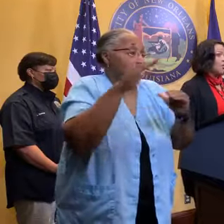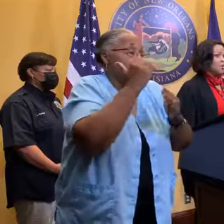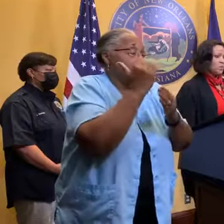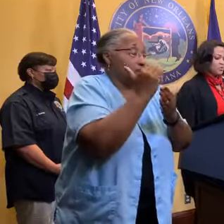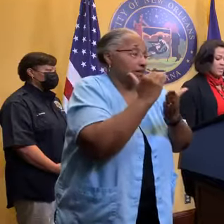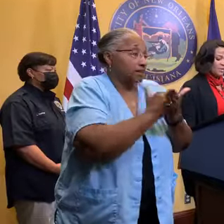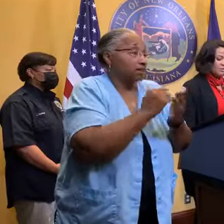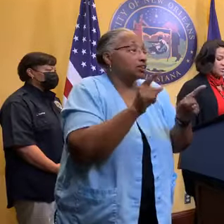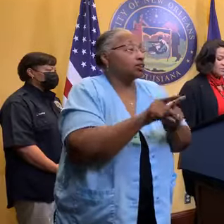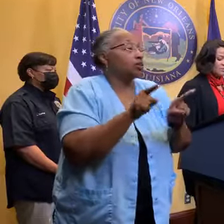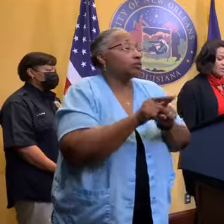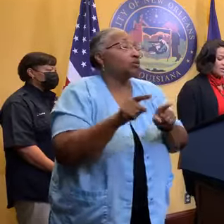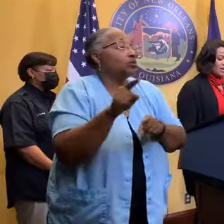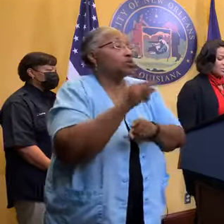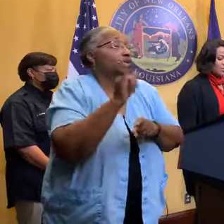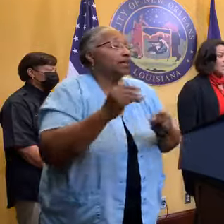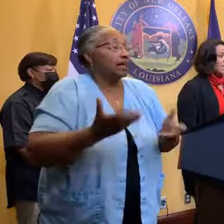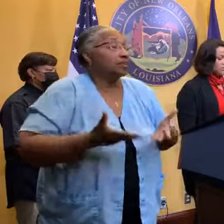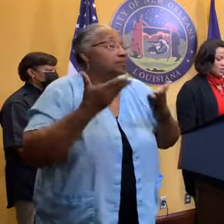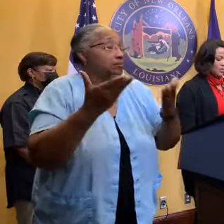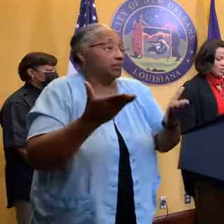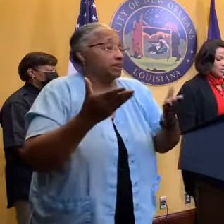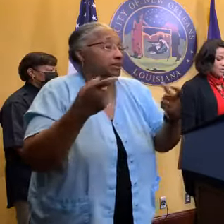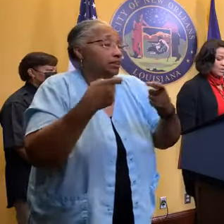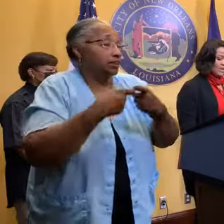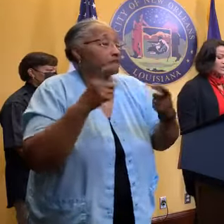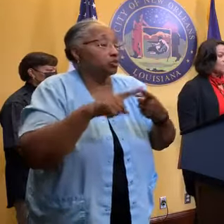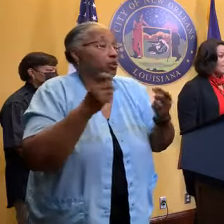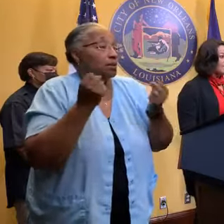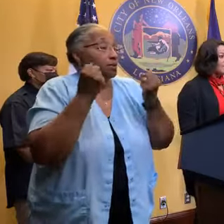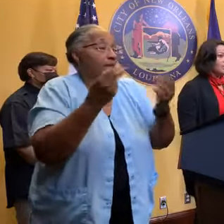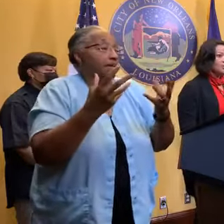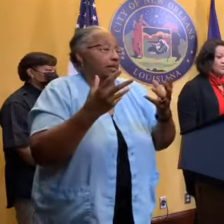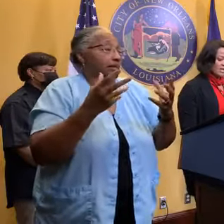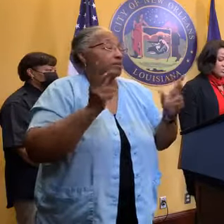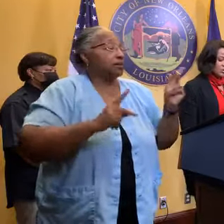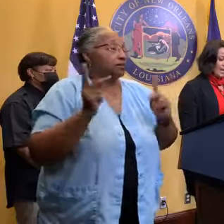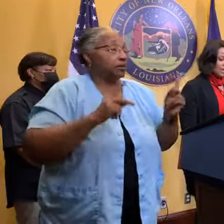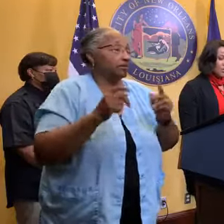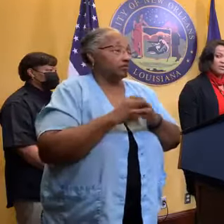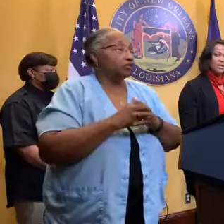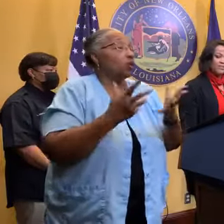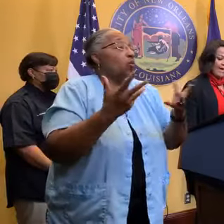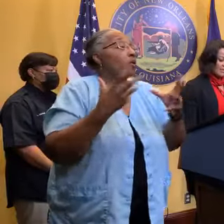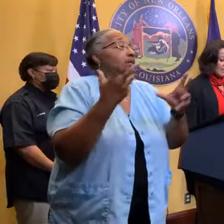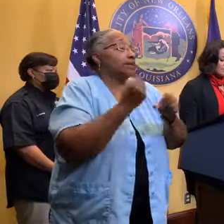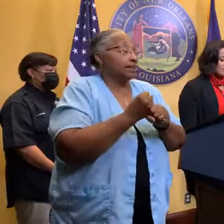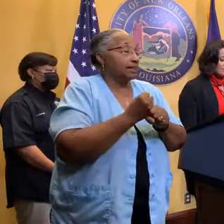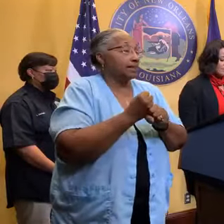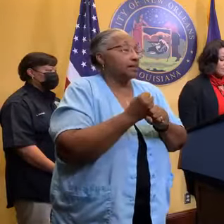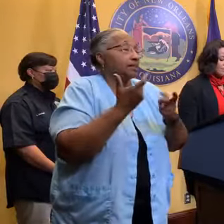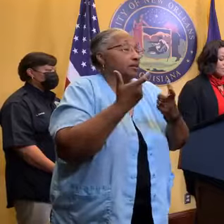to large numbers of customers. We'll then concentrate our resources on getting the greatest number of customers back on the